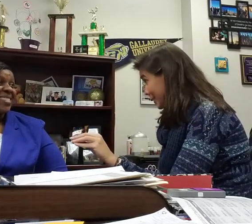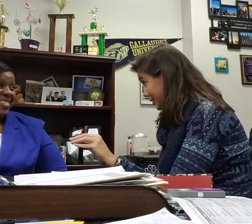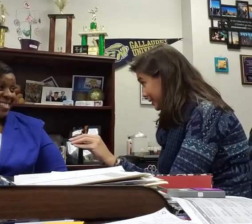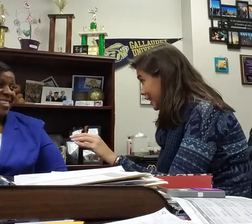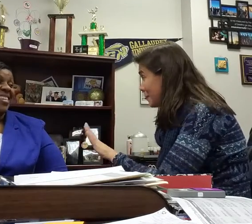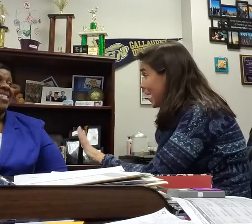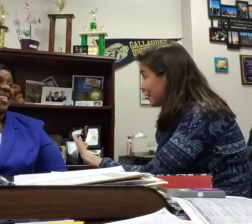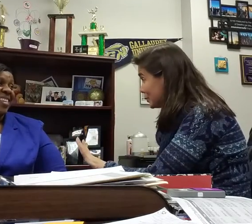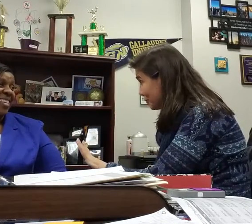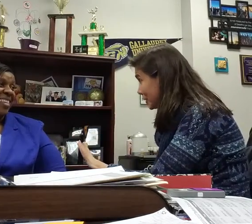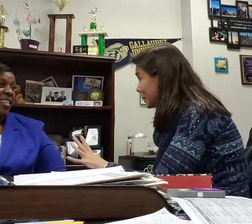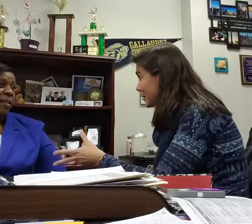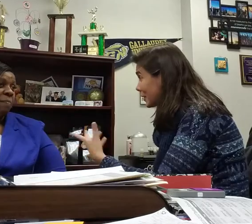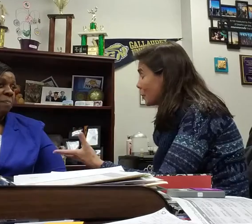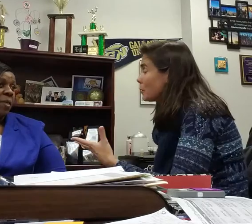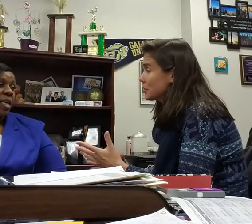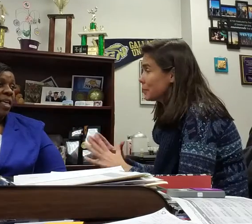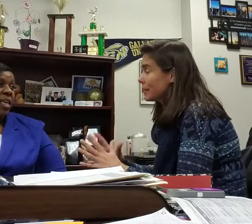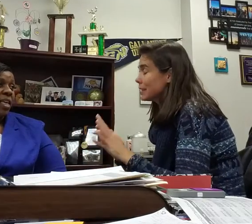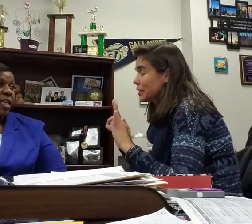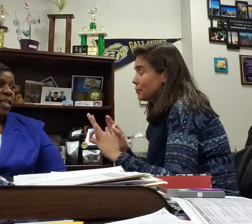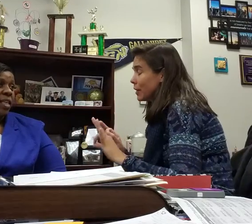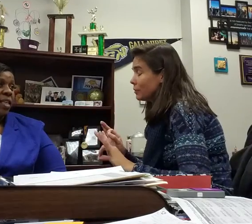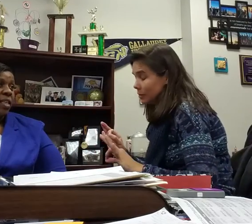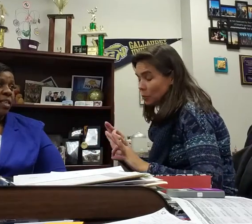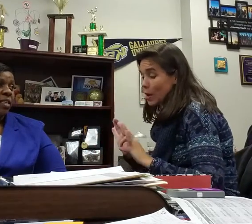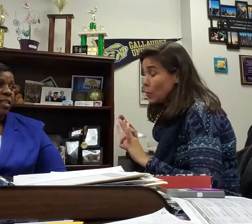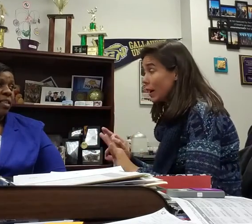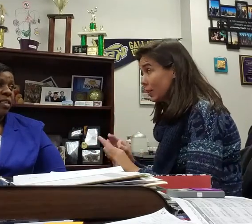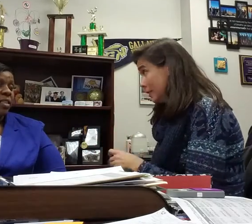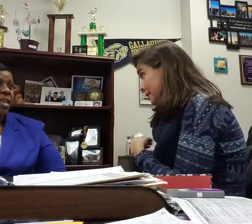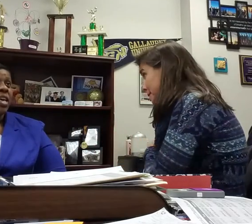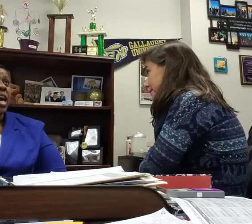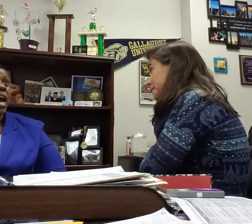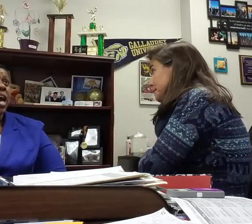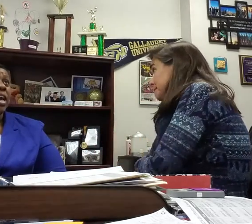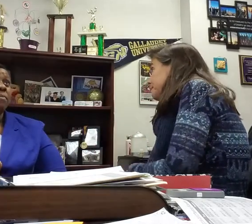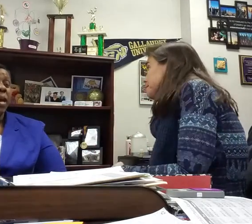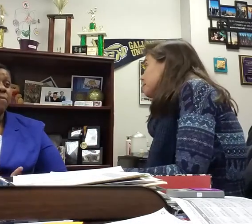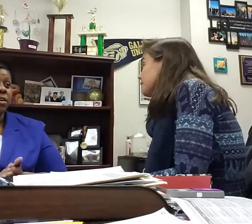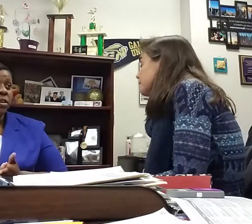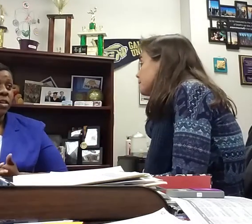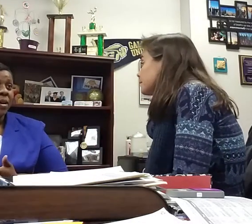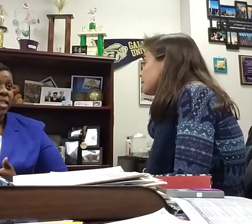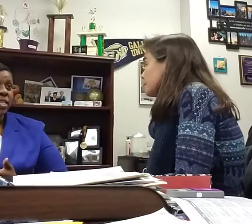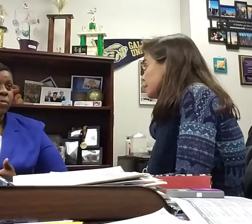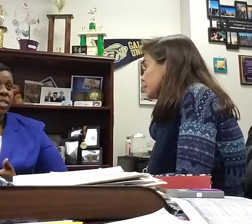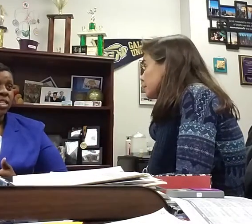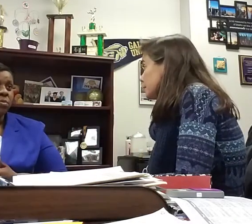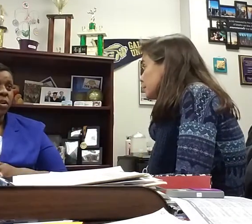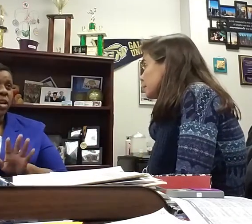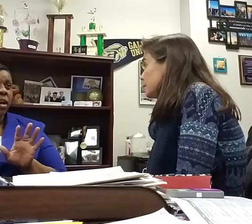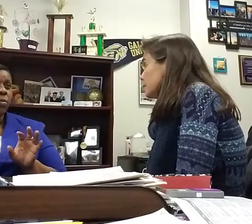well. Yes. How did you feel up there, and what were some of the things that you felt went well? I felt good about the interpretation part. Now,